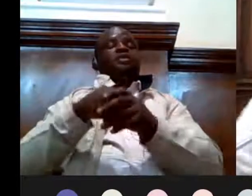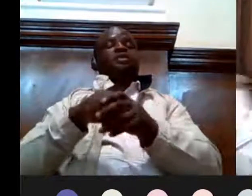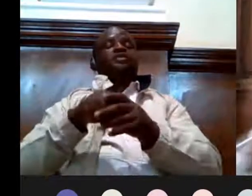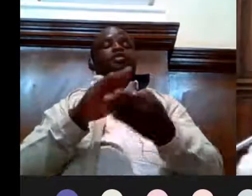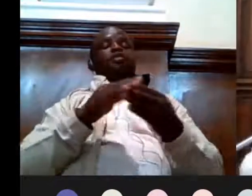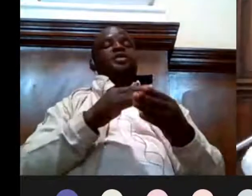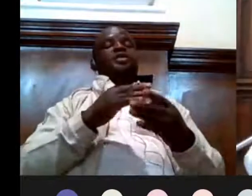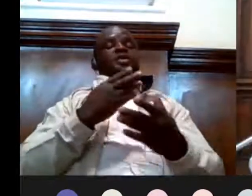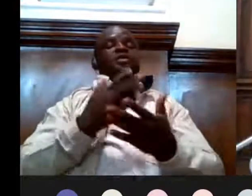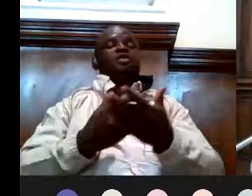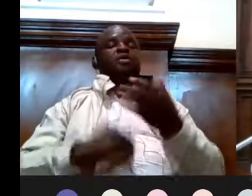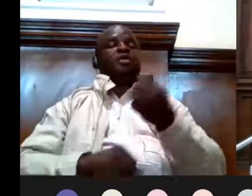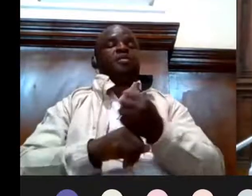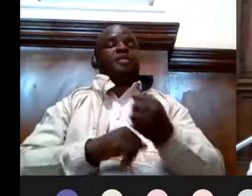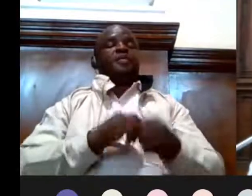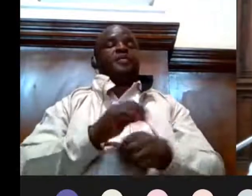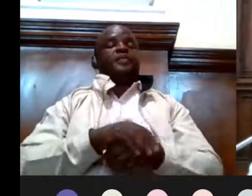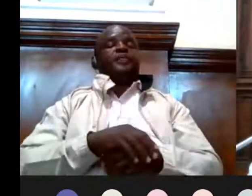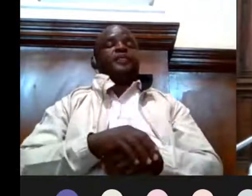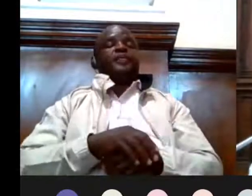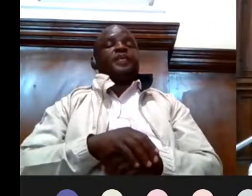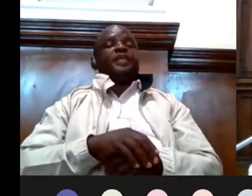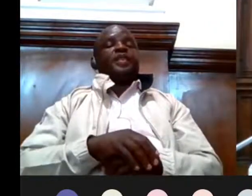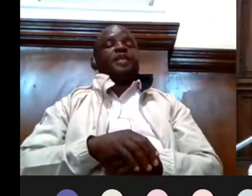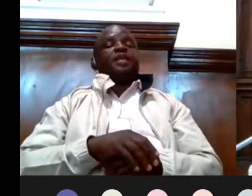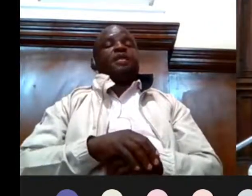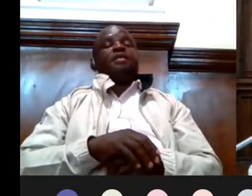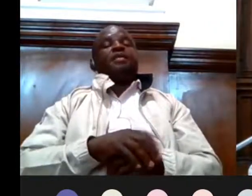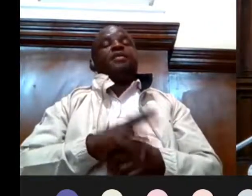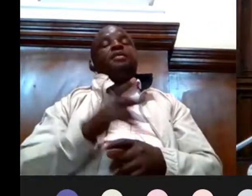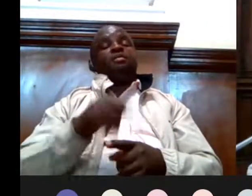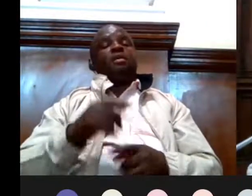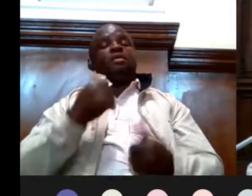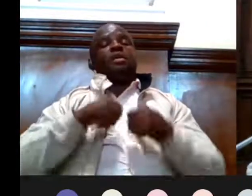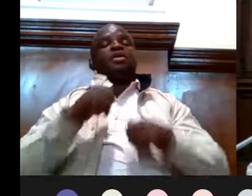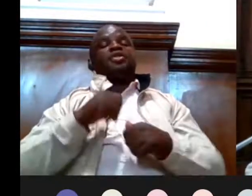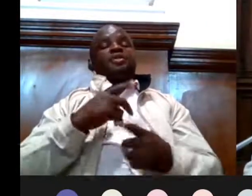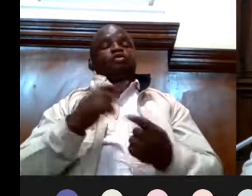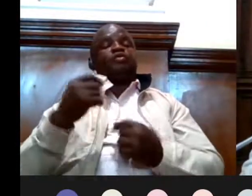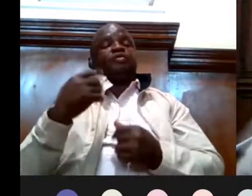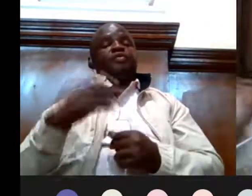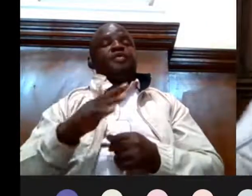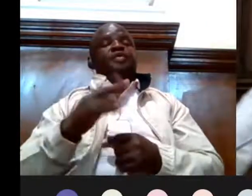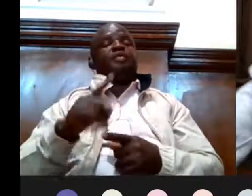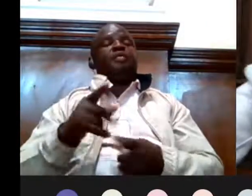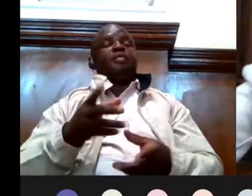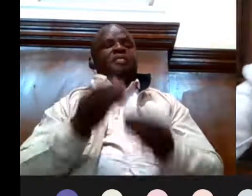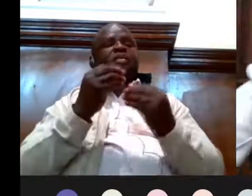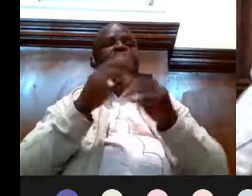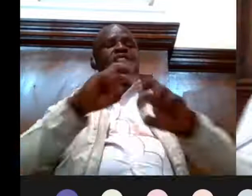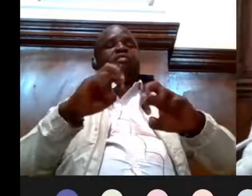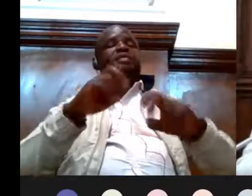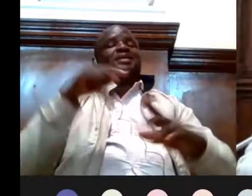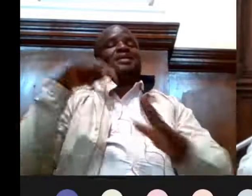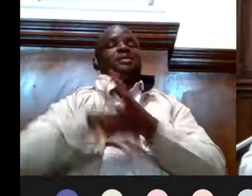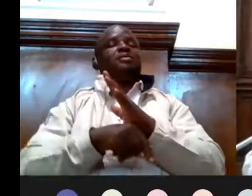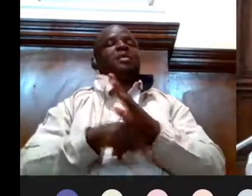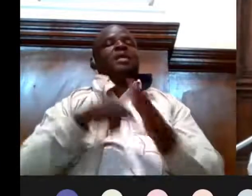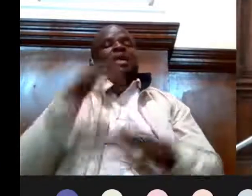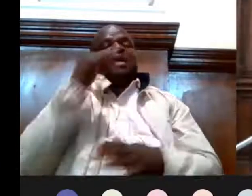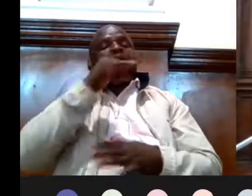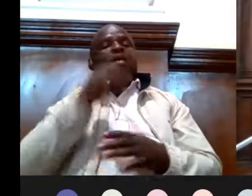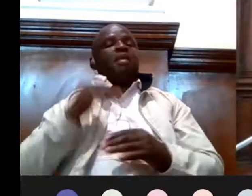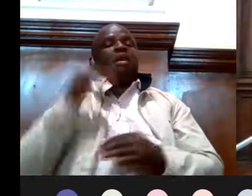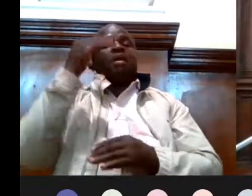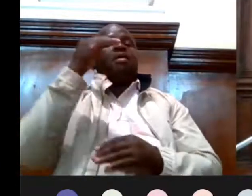society organizations. As a result, action has already been taken to identify root causes of high crime